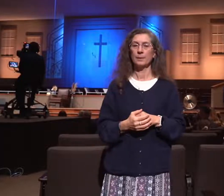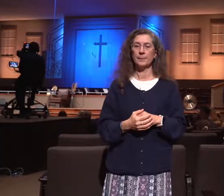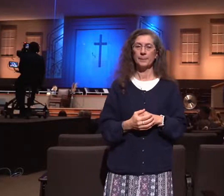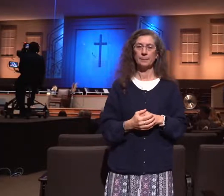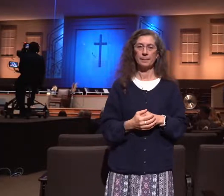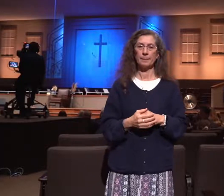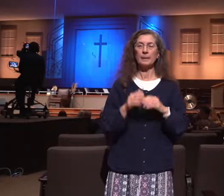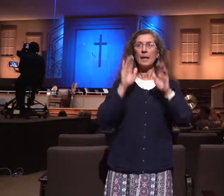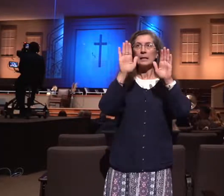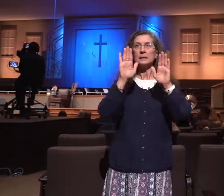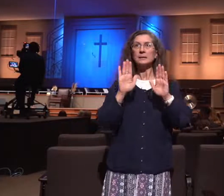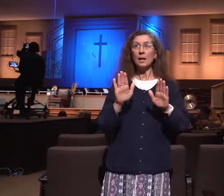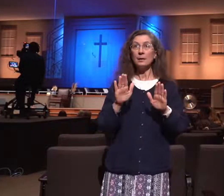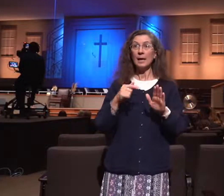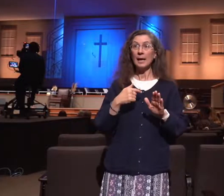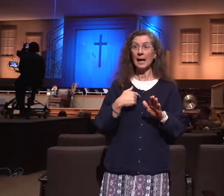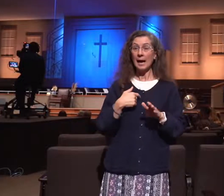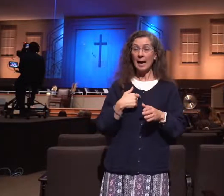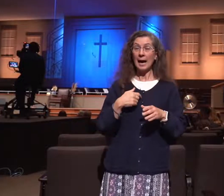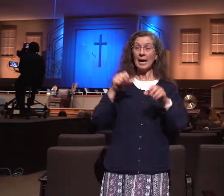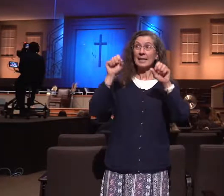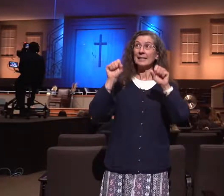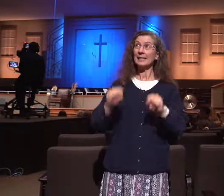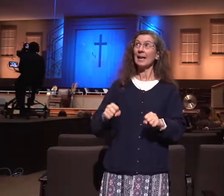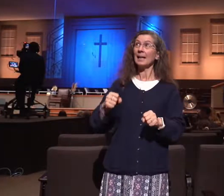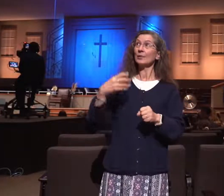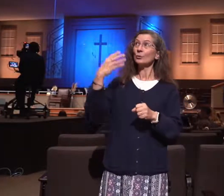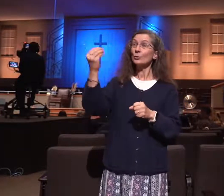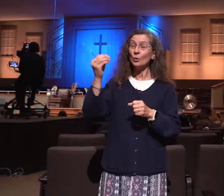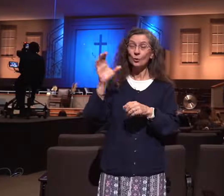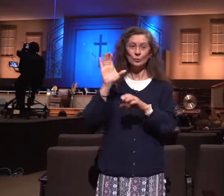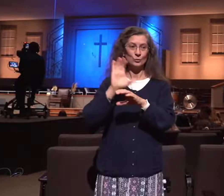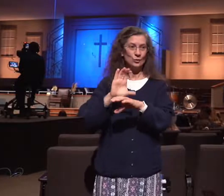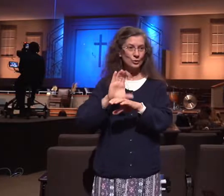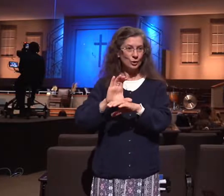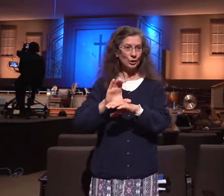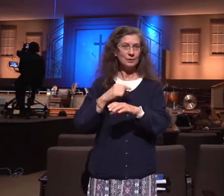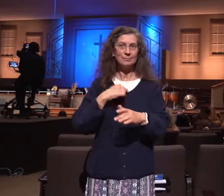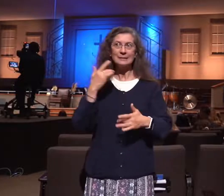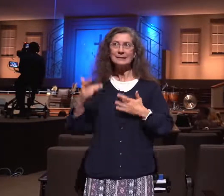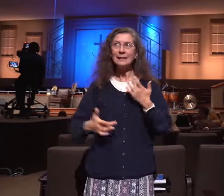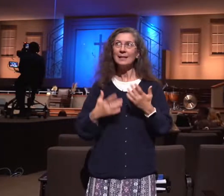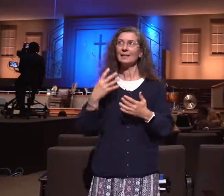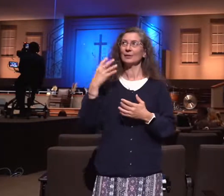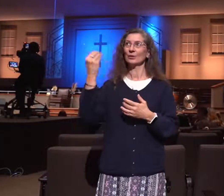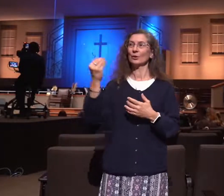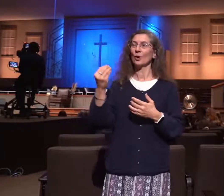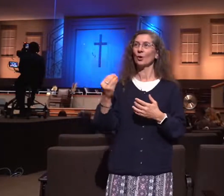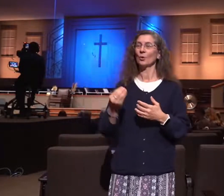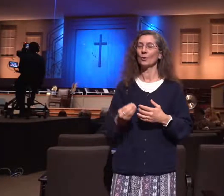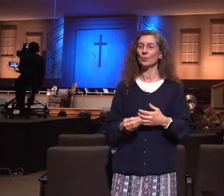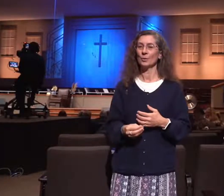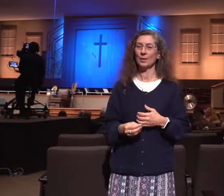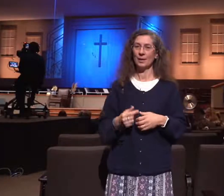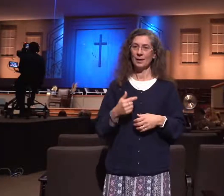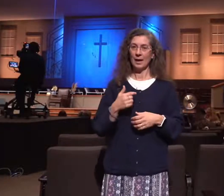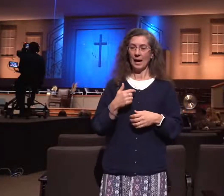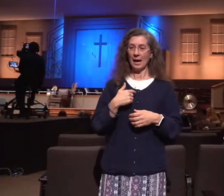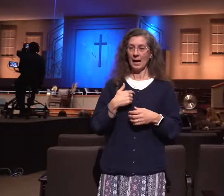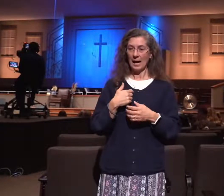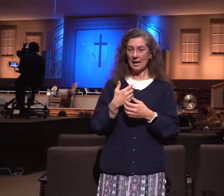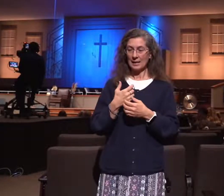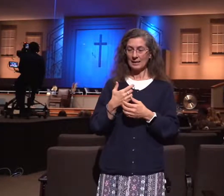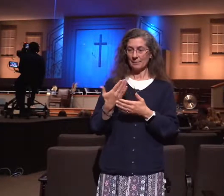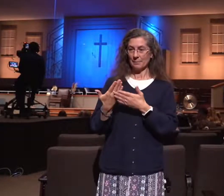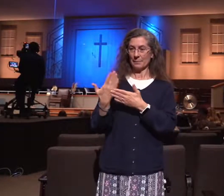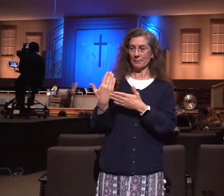It's Sunday, I get to go to church, amen? By the way, from the time I got saved, I wanted to go to